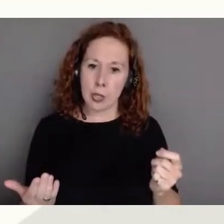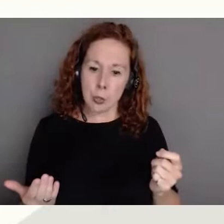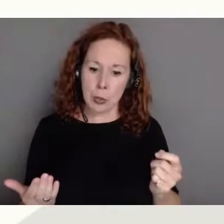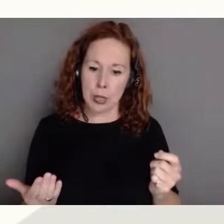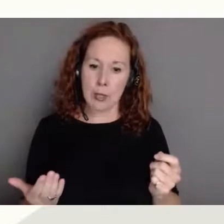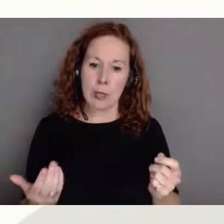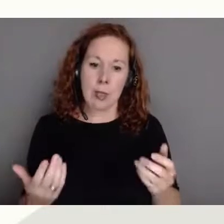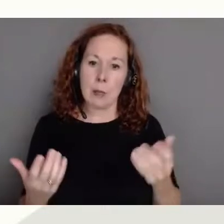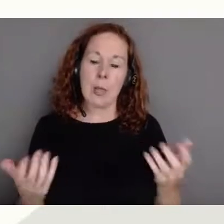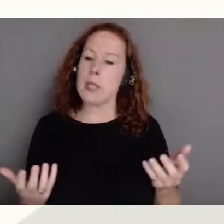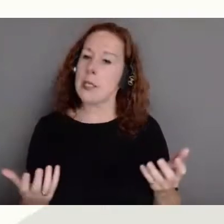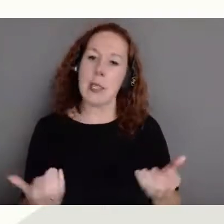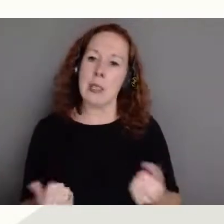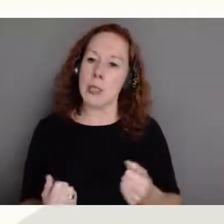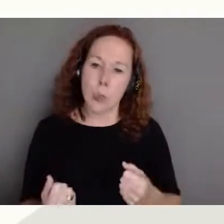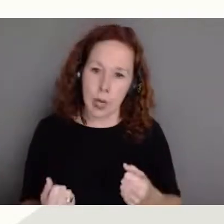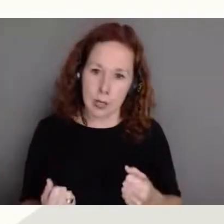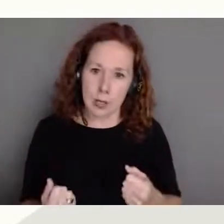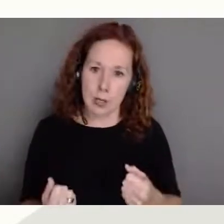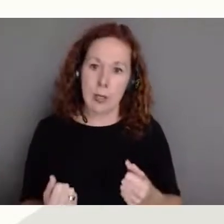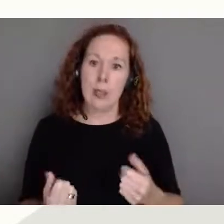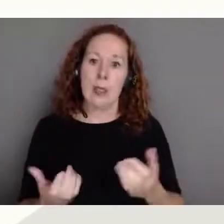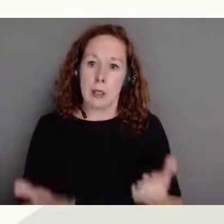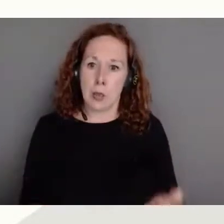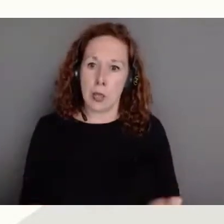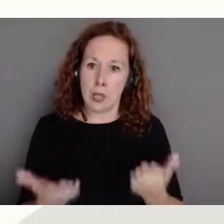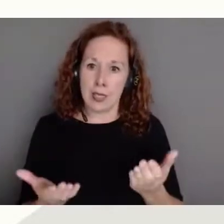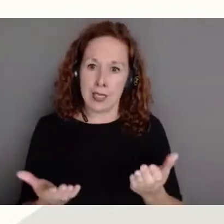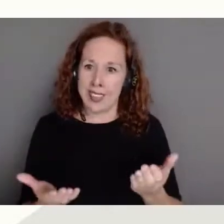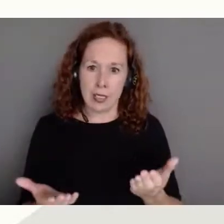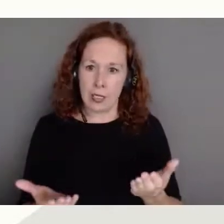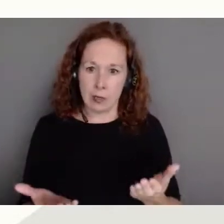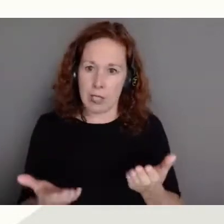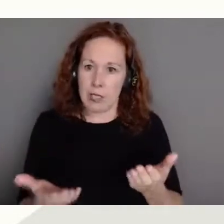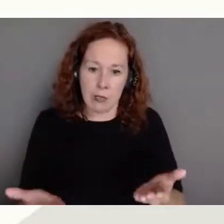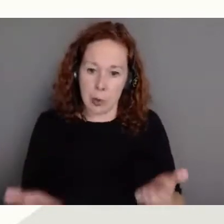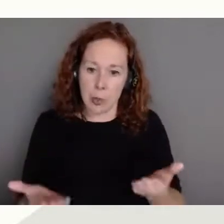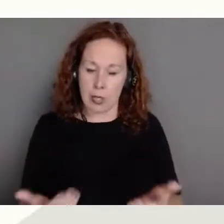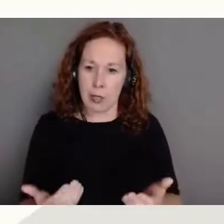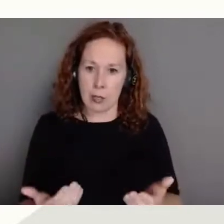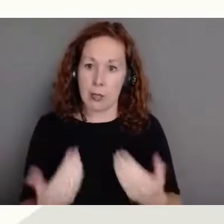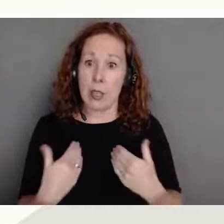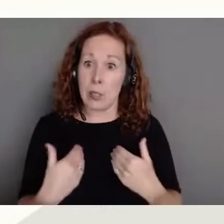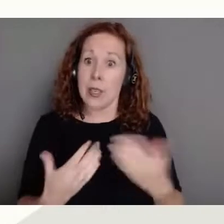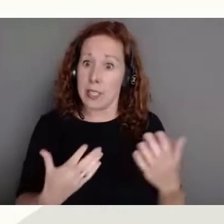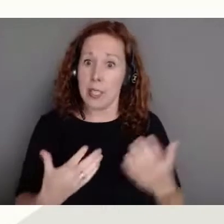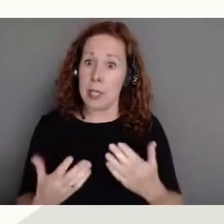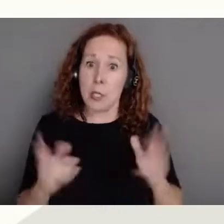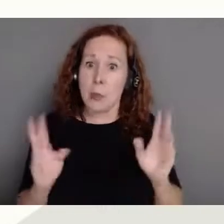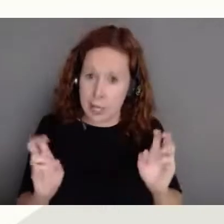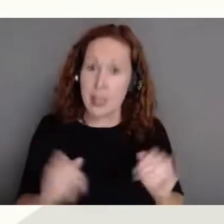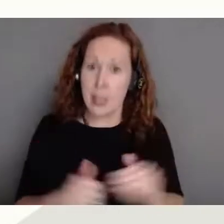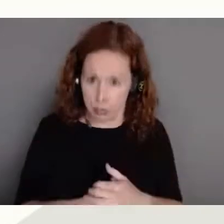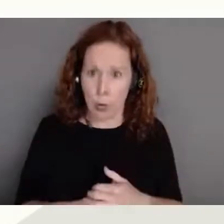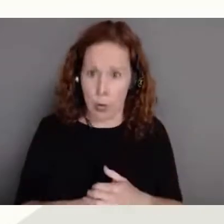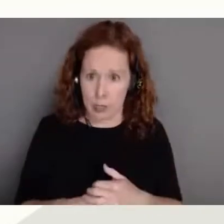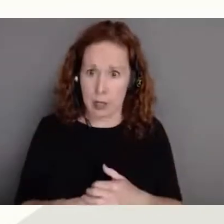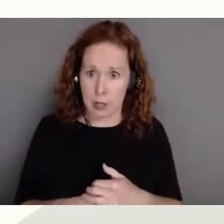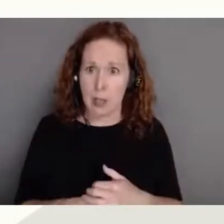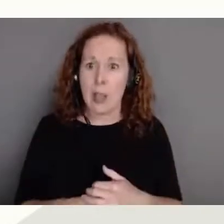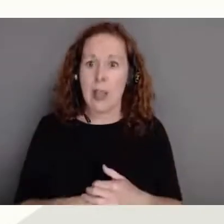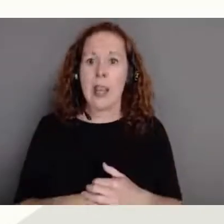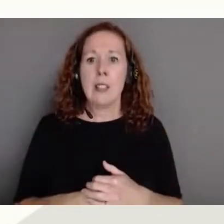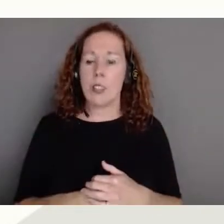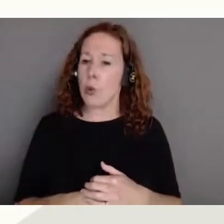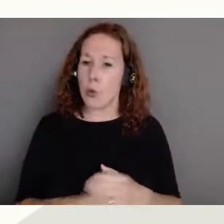with interpreting, the biggest thing is trust. So there's a, like, this deaf person is entrusting me to be their